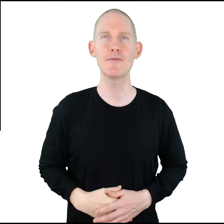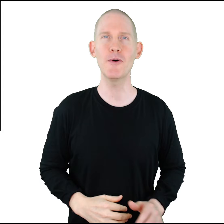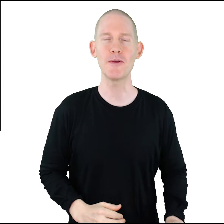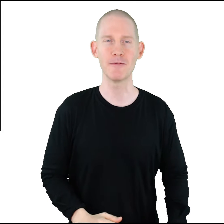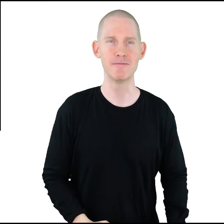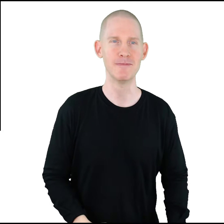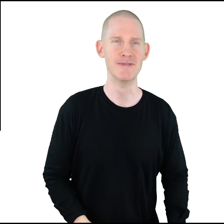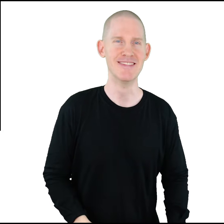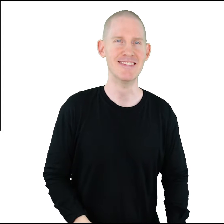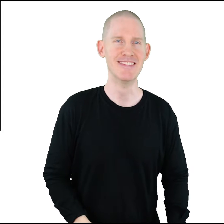forth.